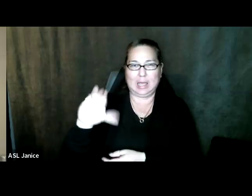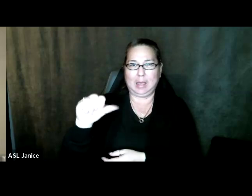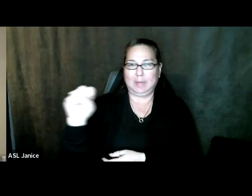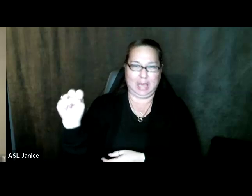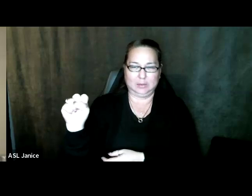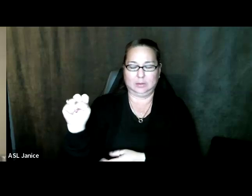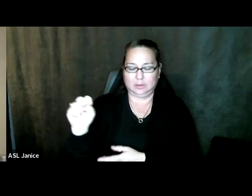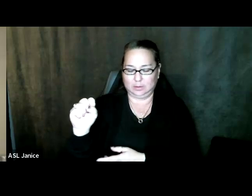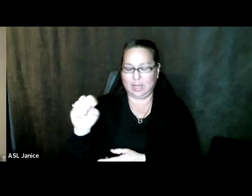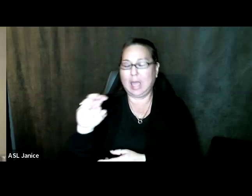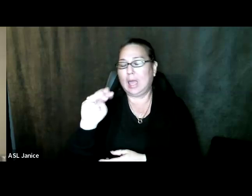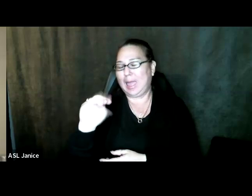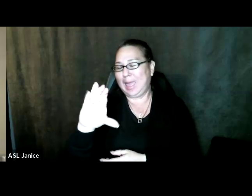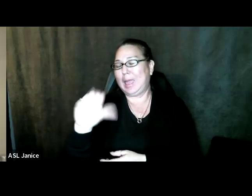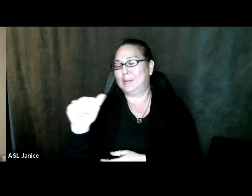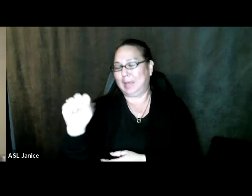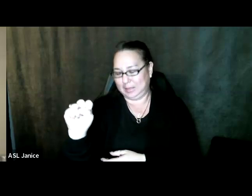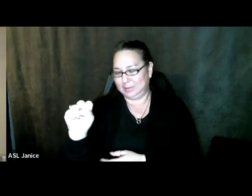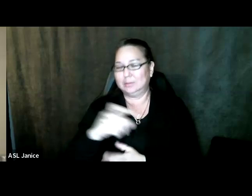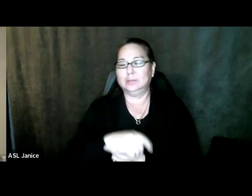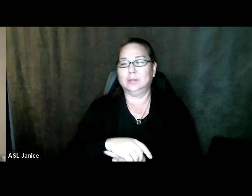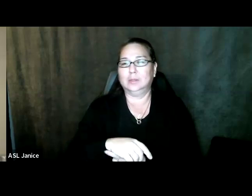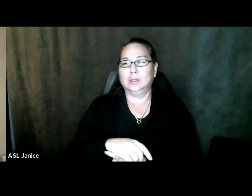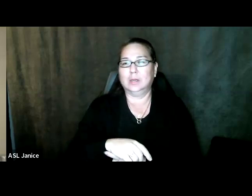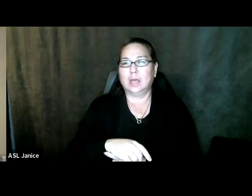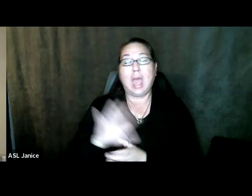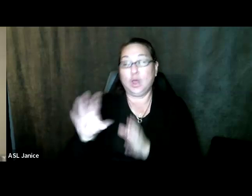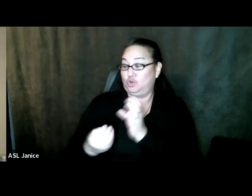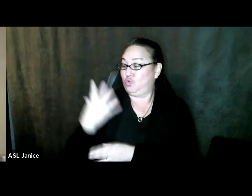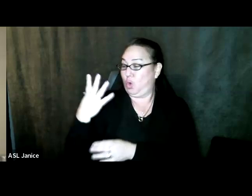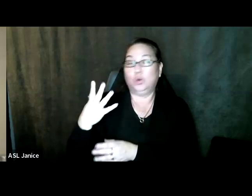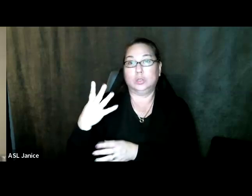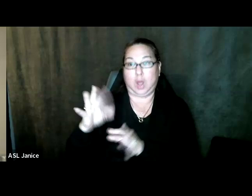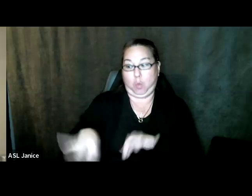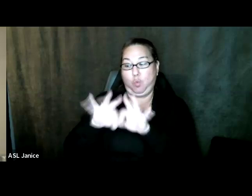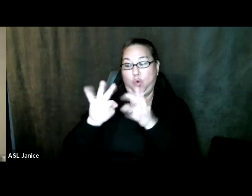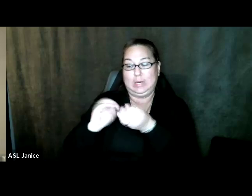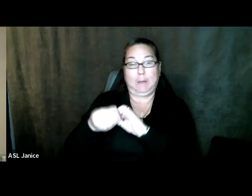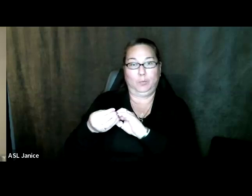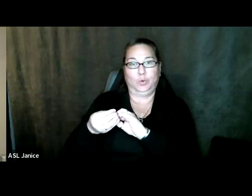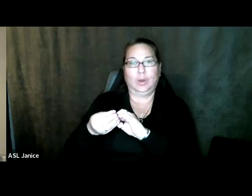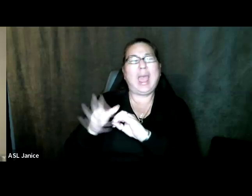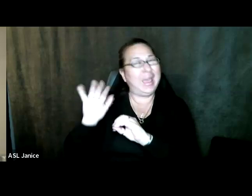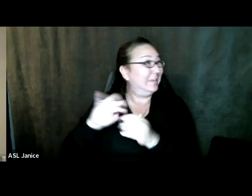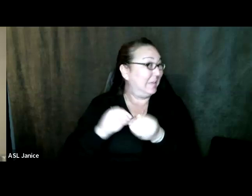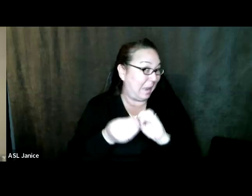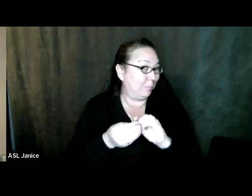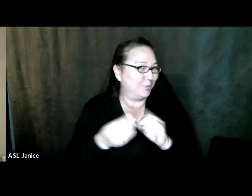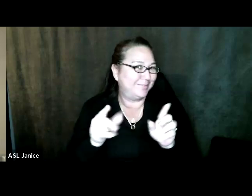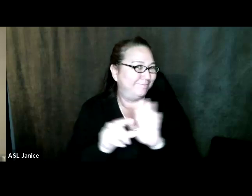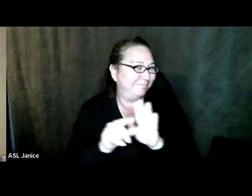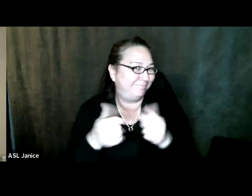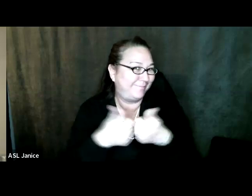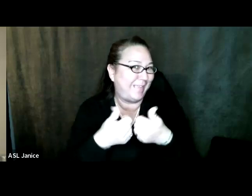of curiosity around, because I agree with you, like the growth is a really important number, but it is a numbers game. In a perfect world,